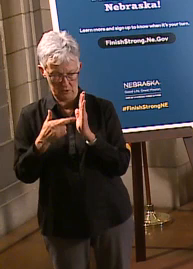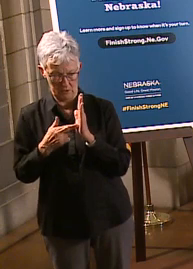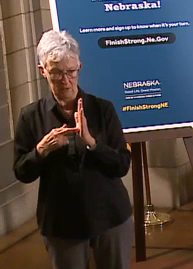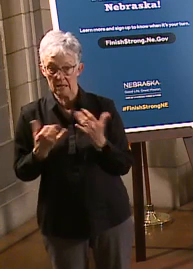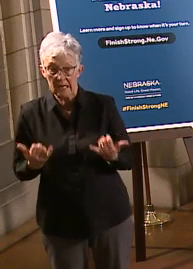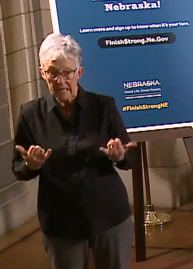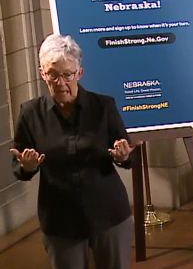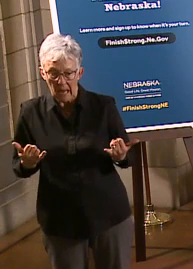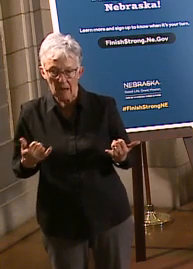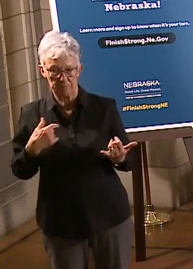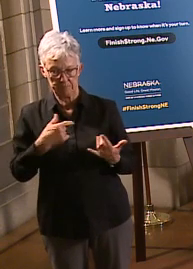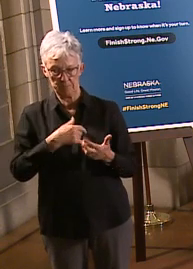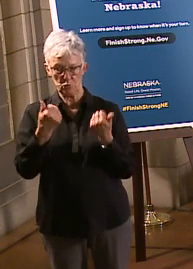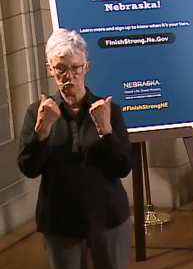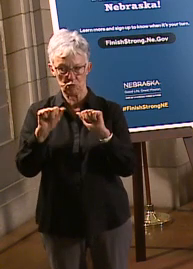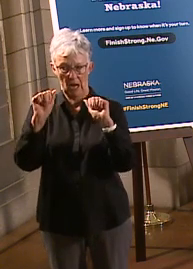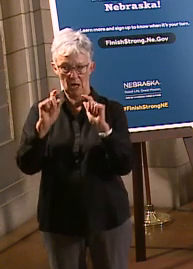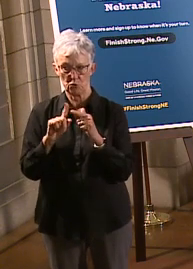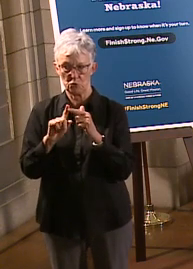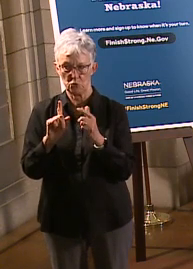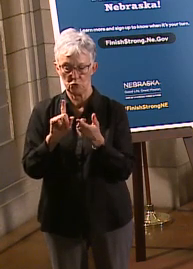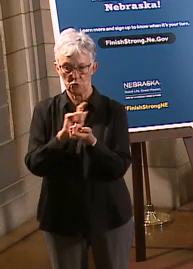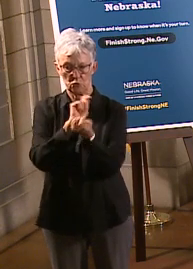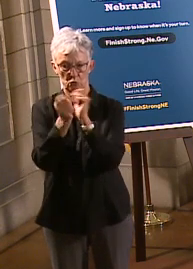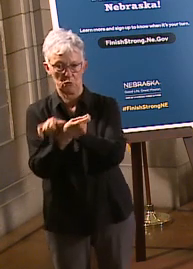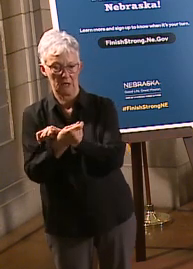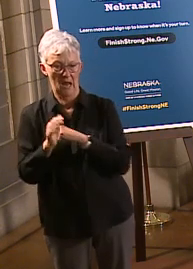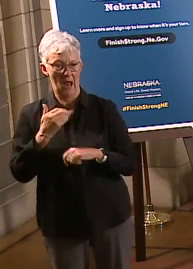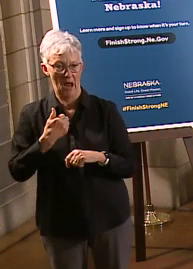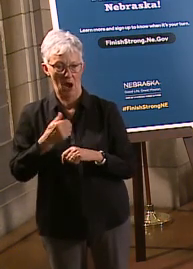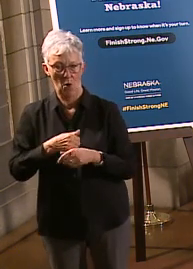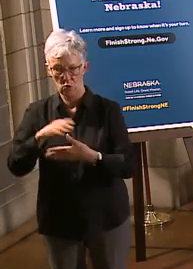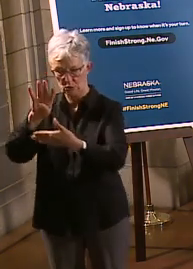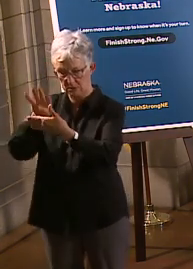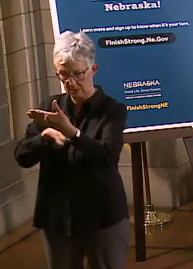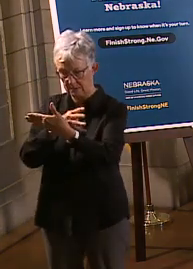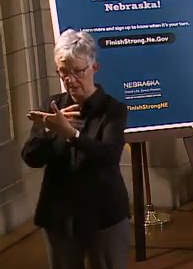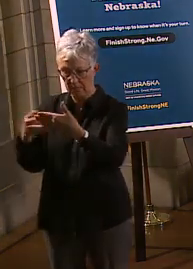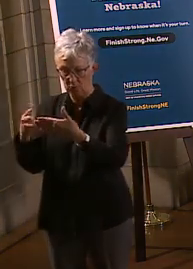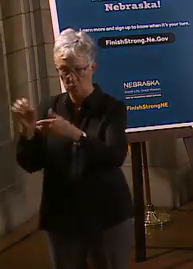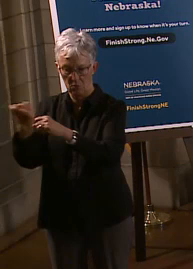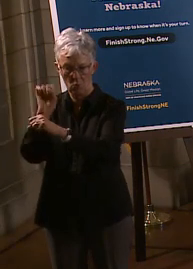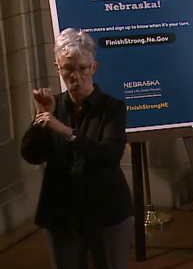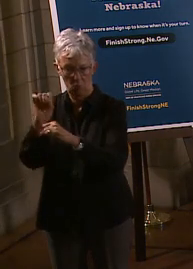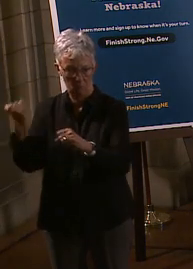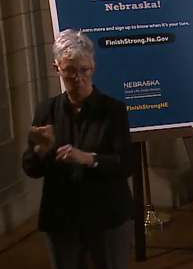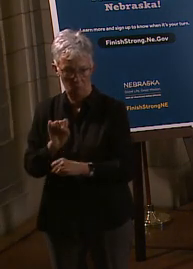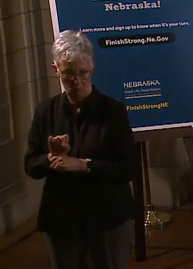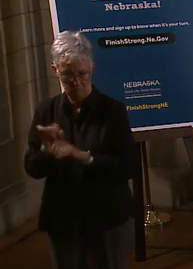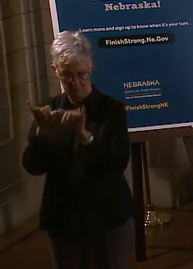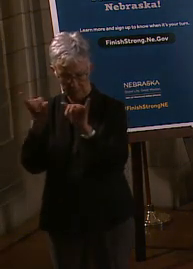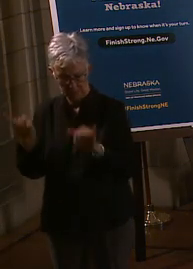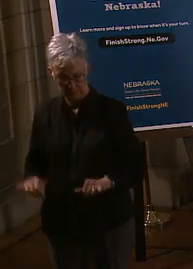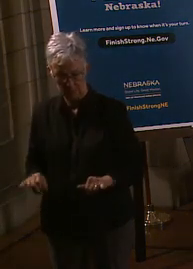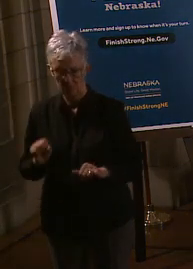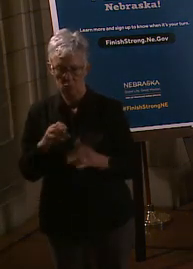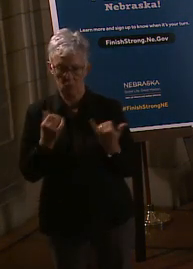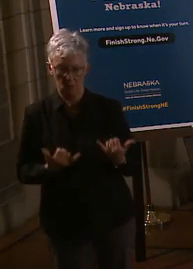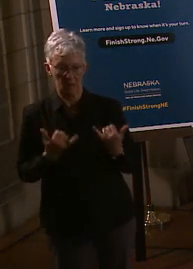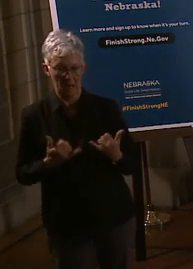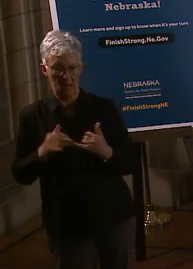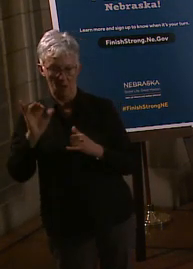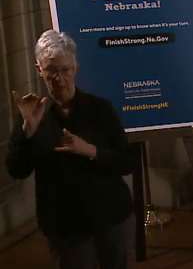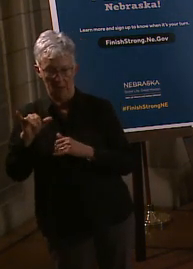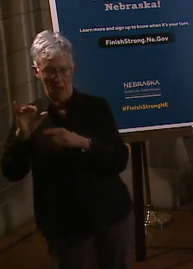scheduling. So as we transition scheduling, we're moving more and more of those registration data back into the state system.